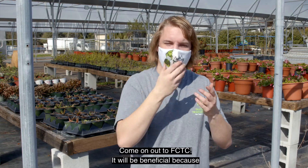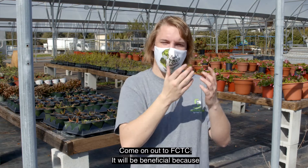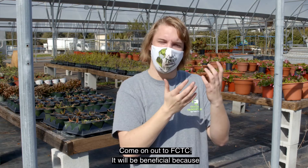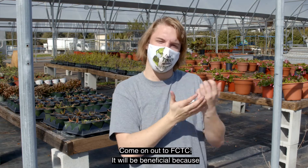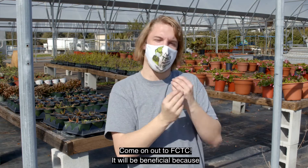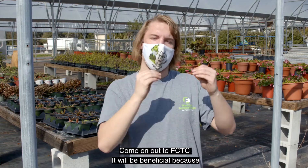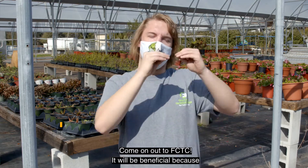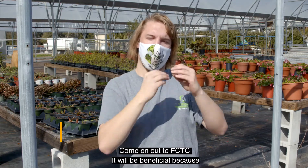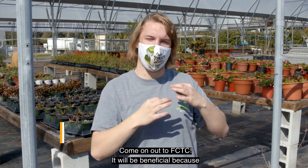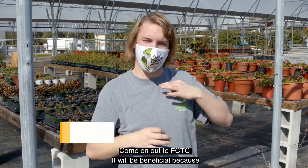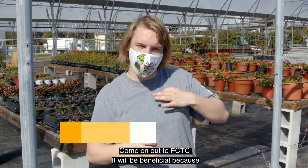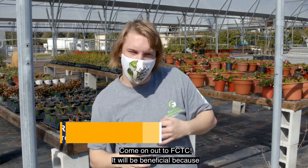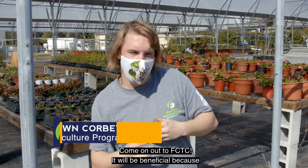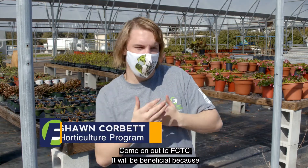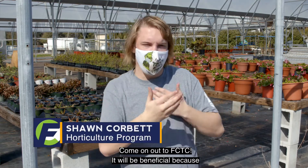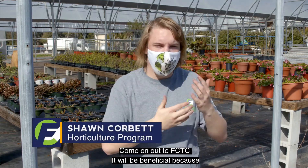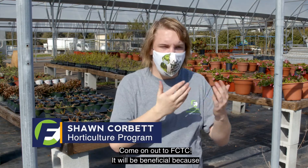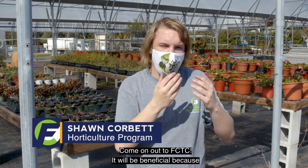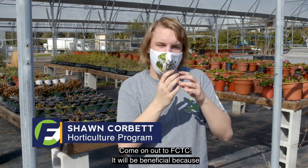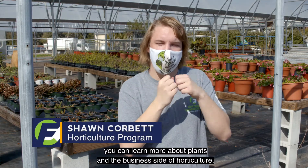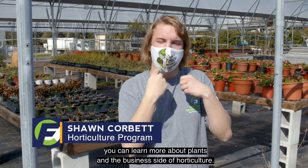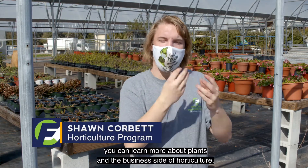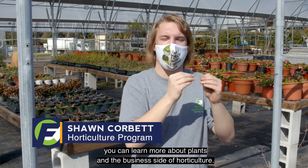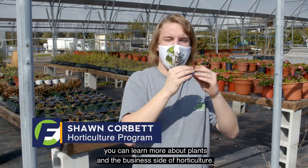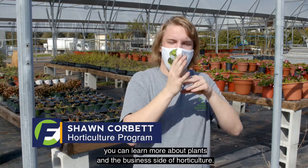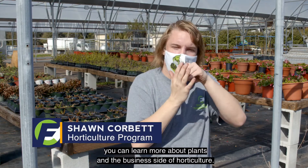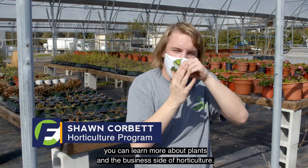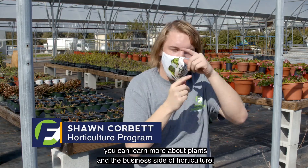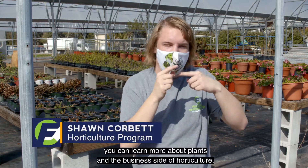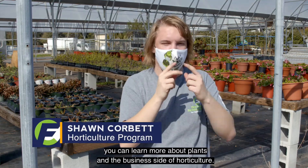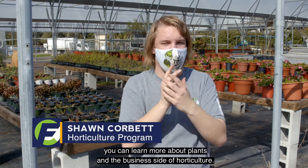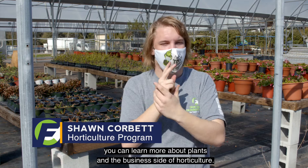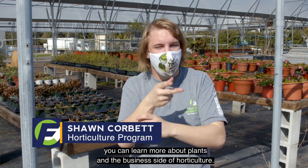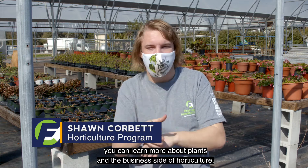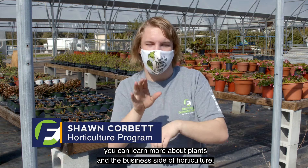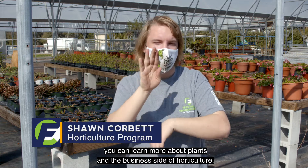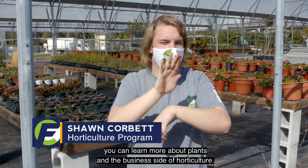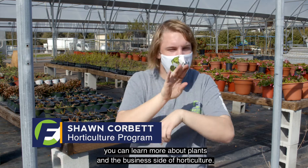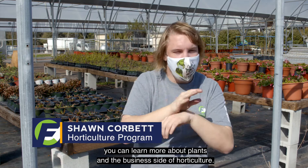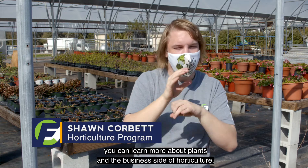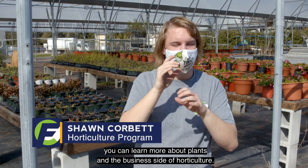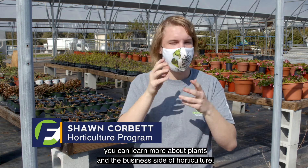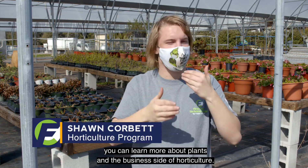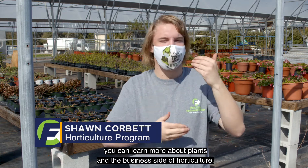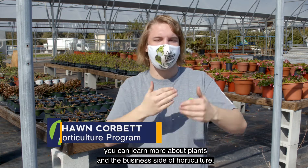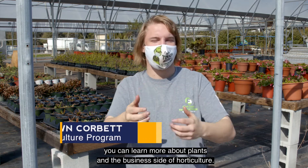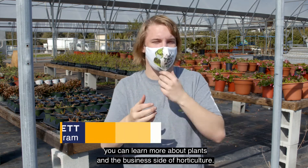Come on out to FCTC. It will be beneficial because you can learn more about plants and the business side of horticulture.